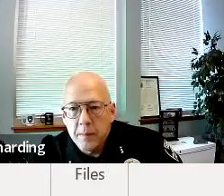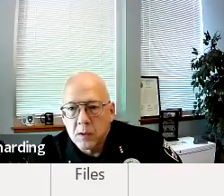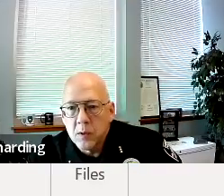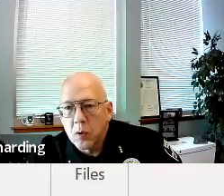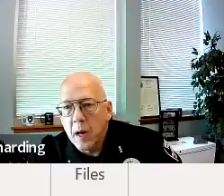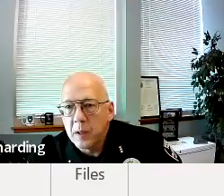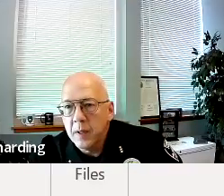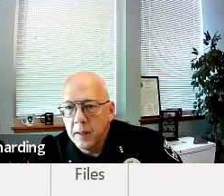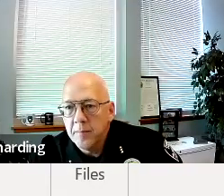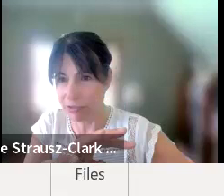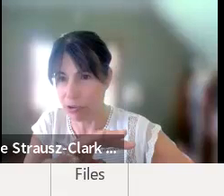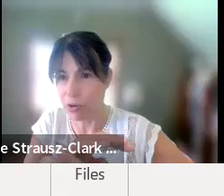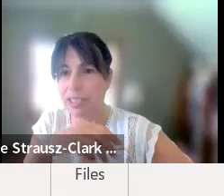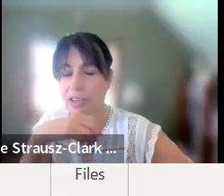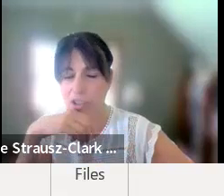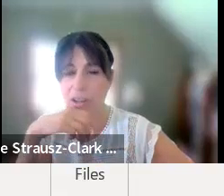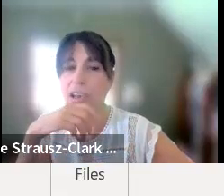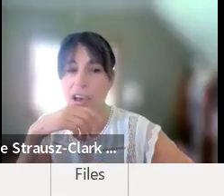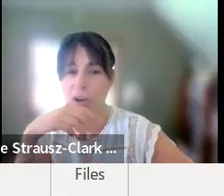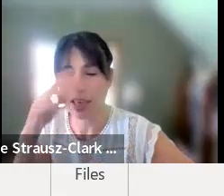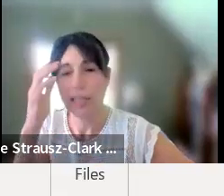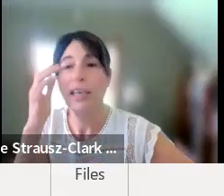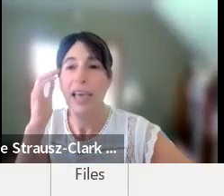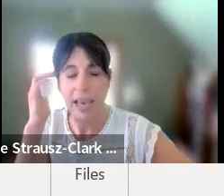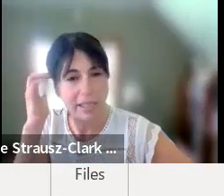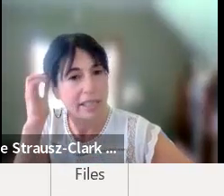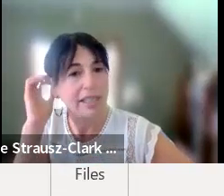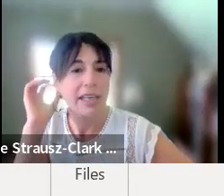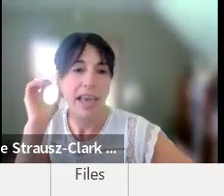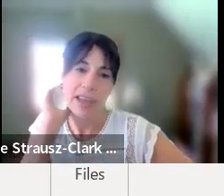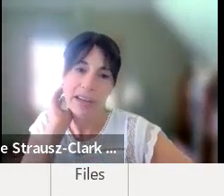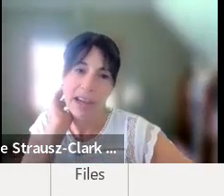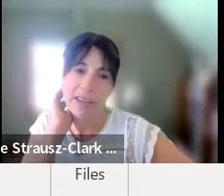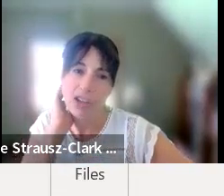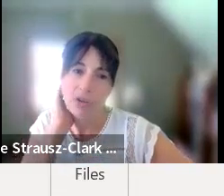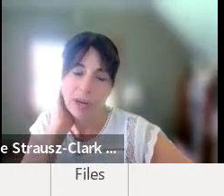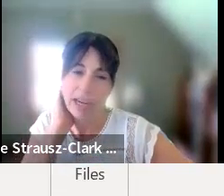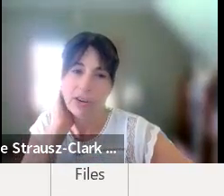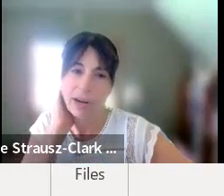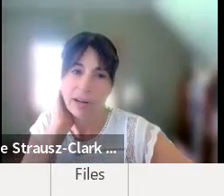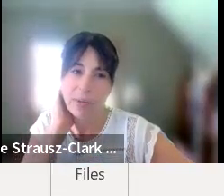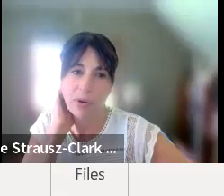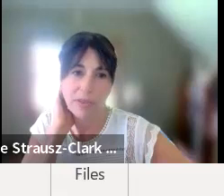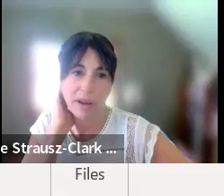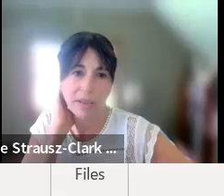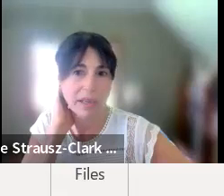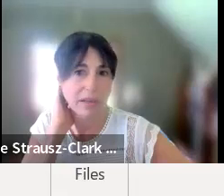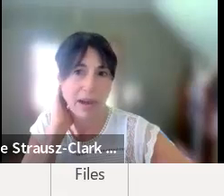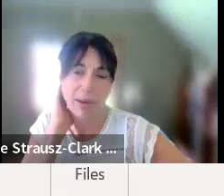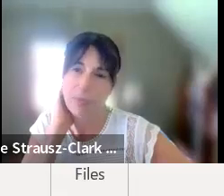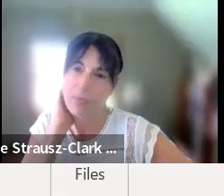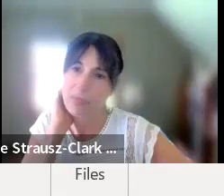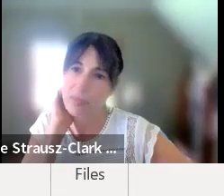Correct. Maybe there's no levels crime of training committed. and different orientation. Yeah. Okay, excellent. And then you reiterated a point that I